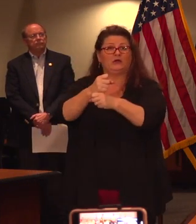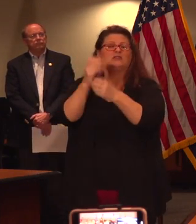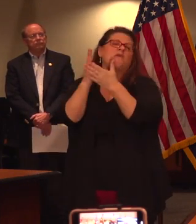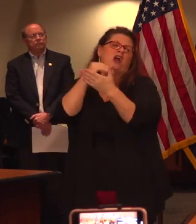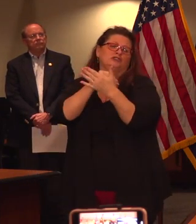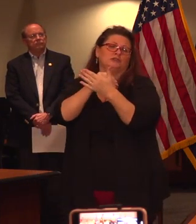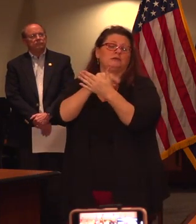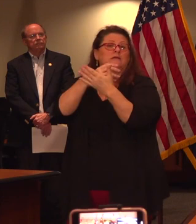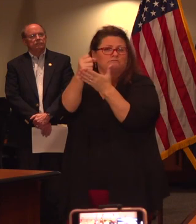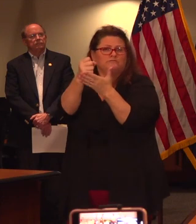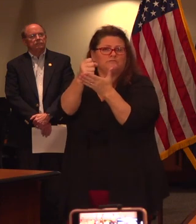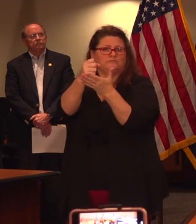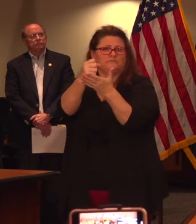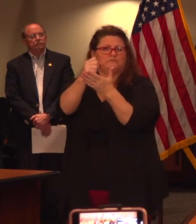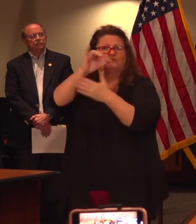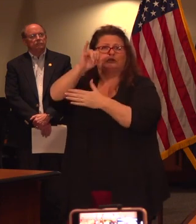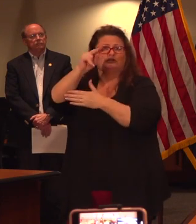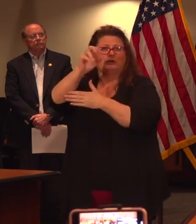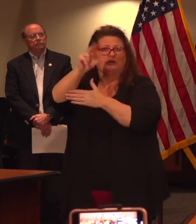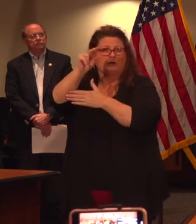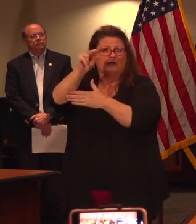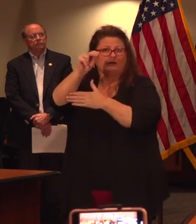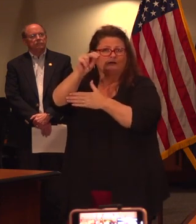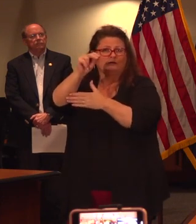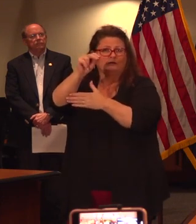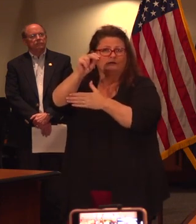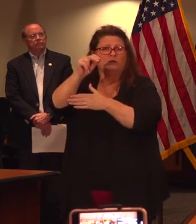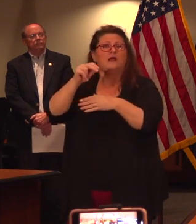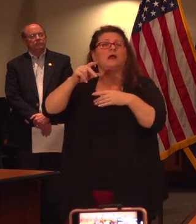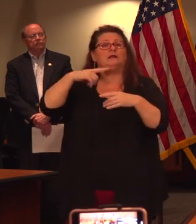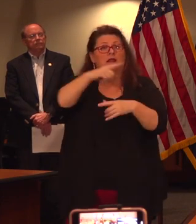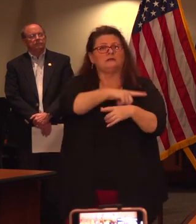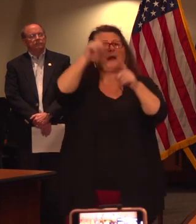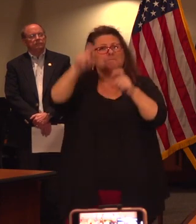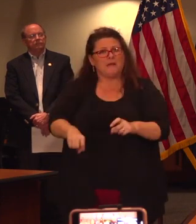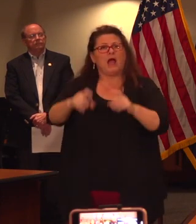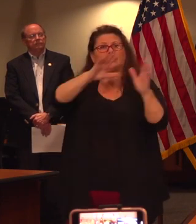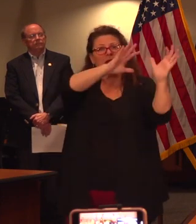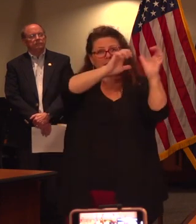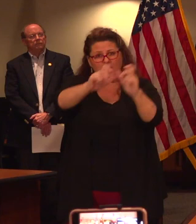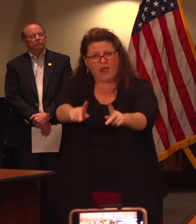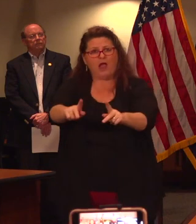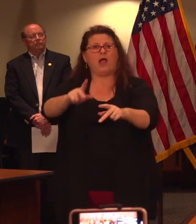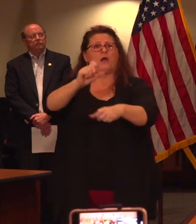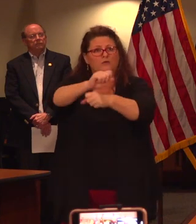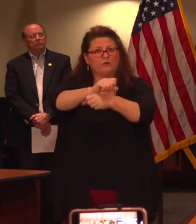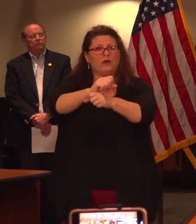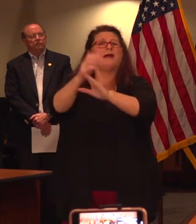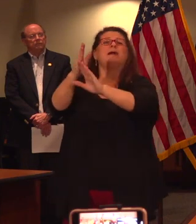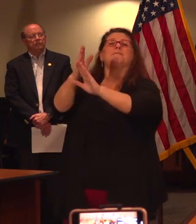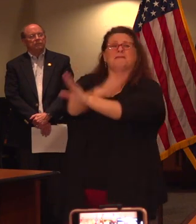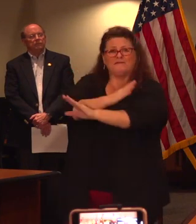30th. So they need to be back before then, the end of June, if they're going to pass laws that go into effect the next